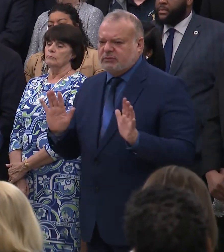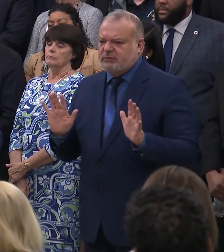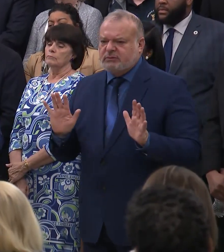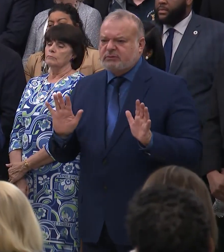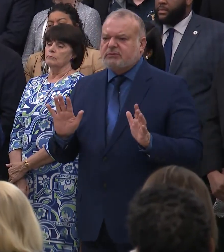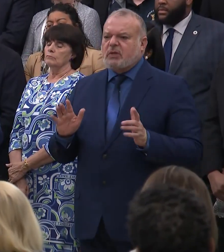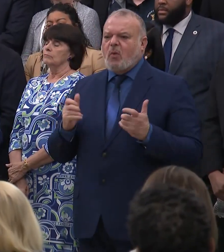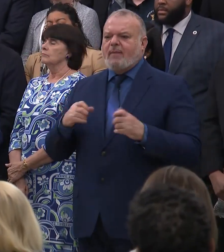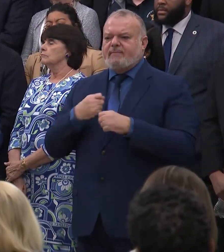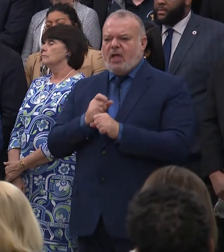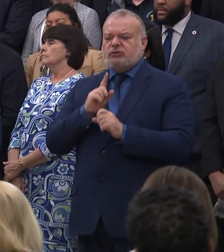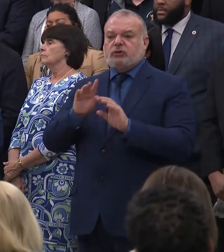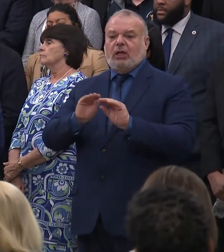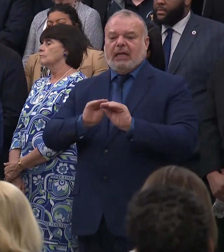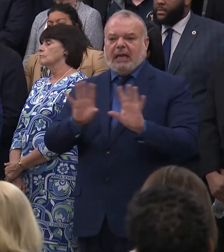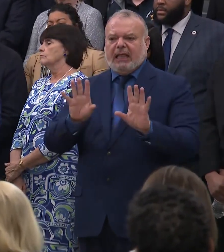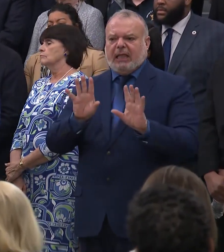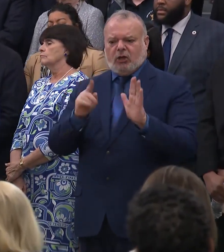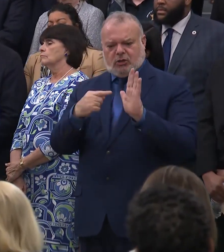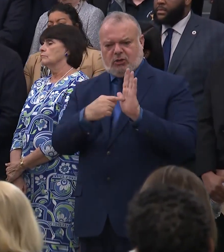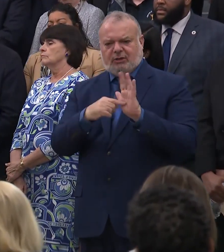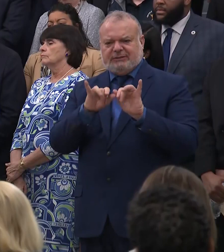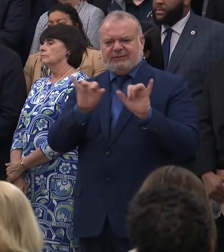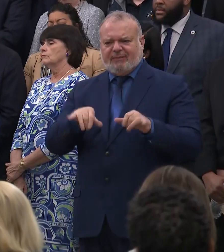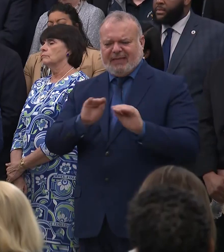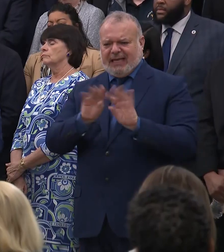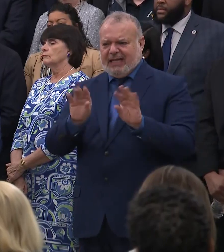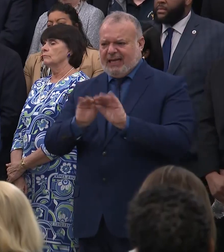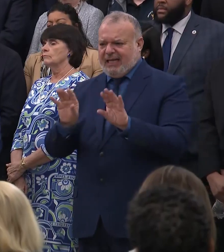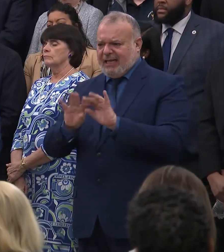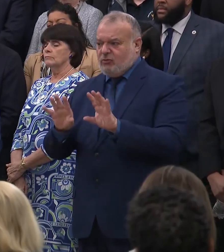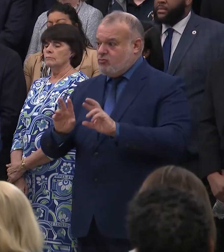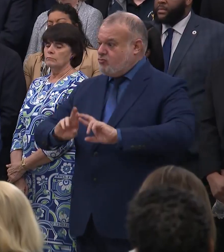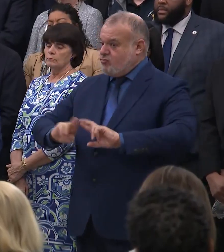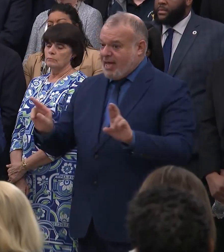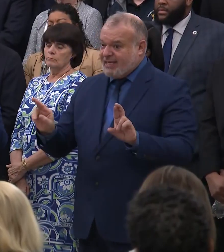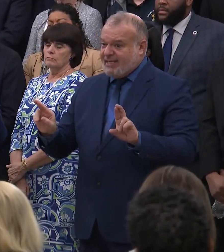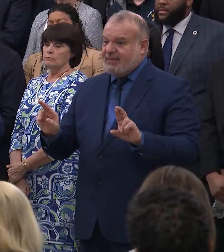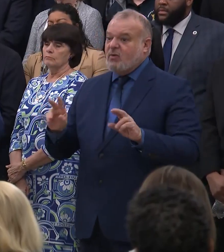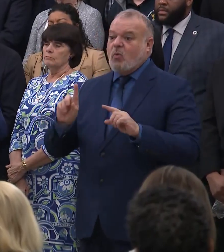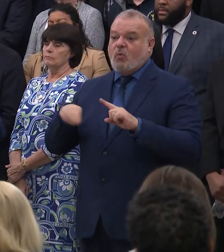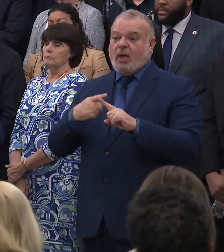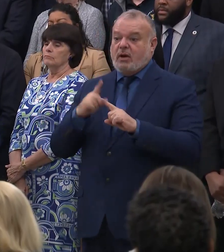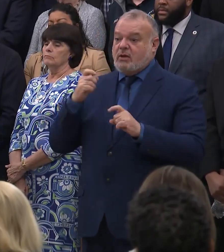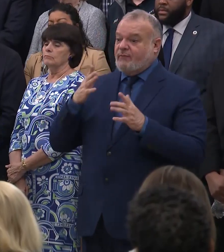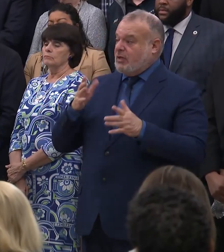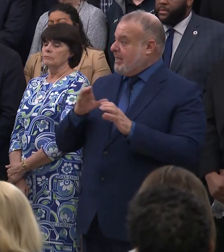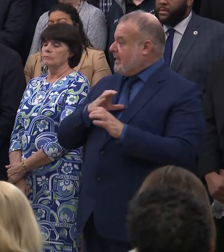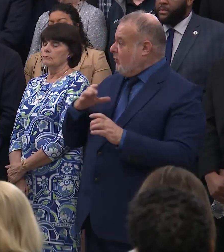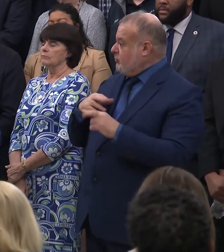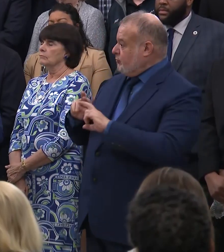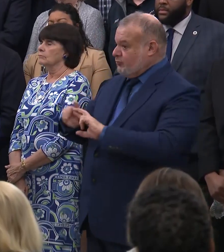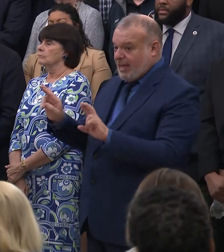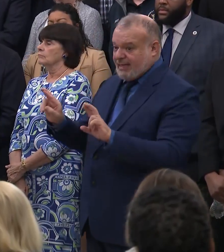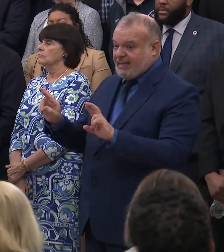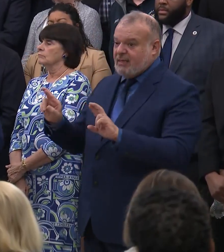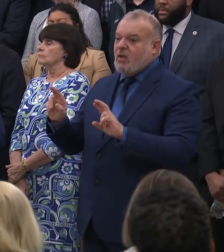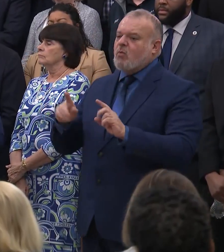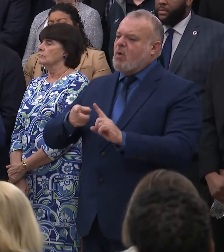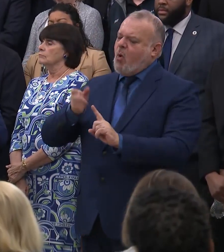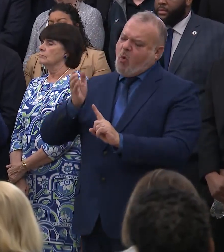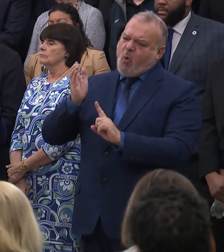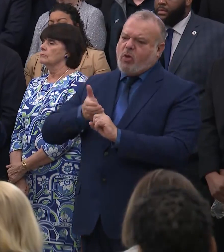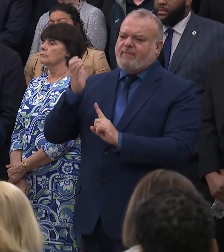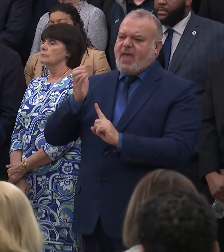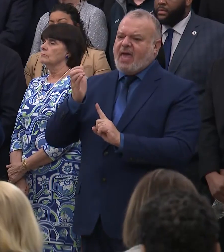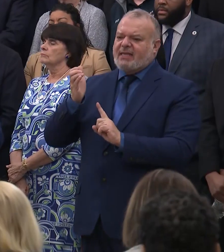with people that once and when Governor's Council acts on this, it'll be automatic, that nobody will have to